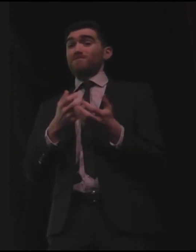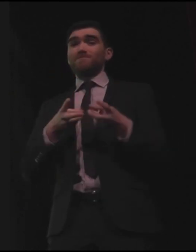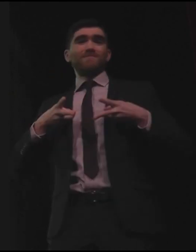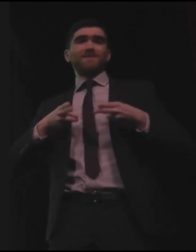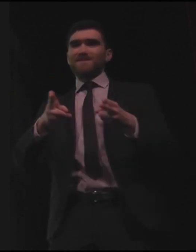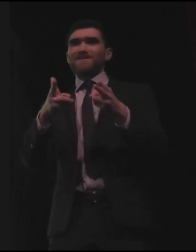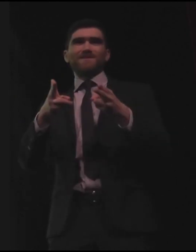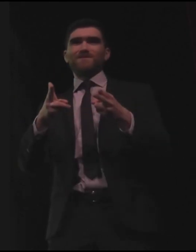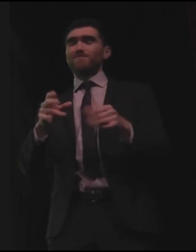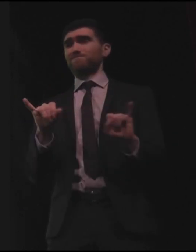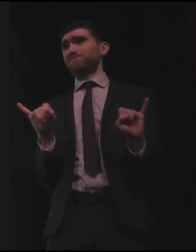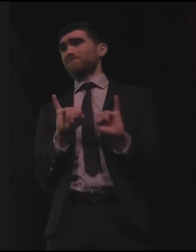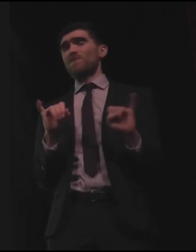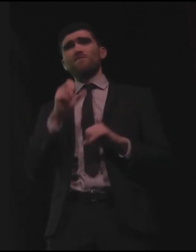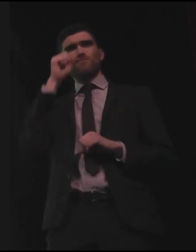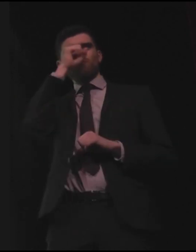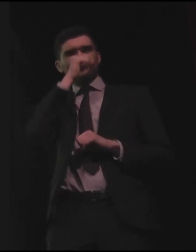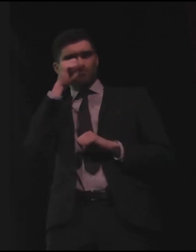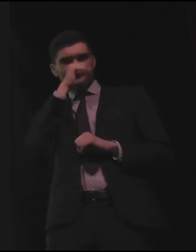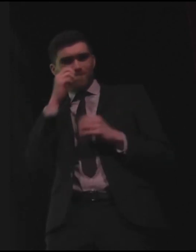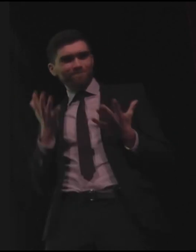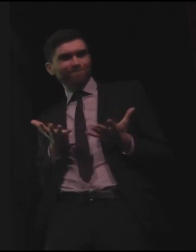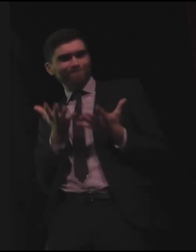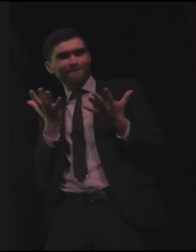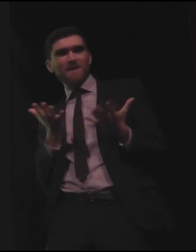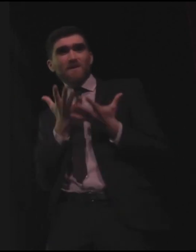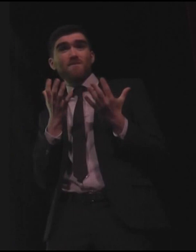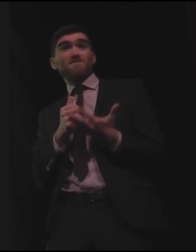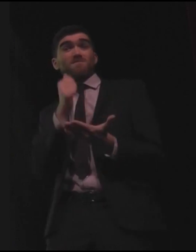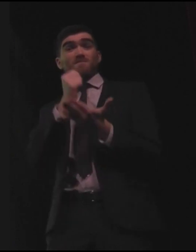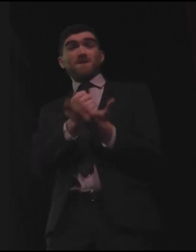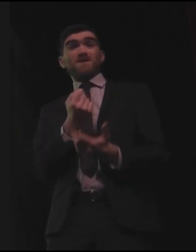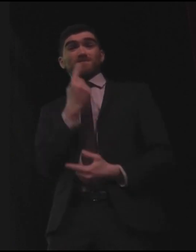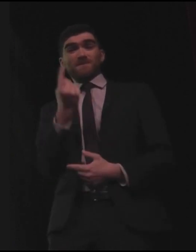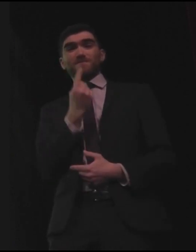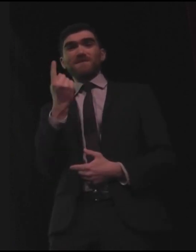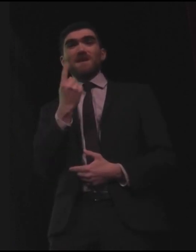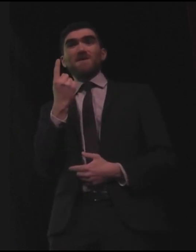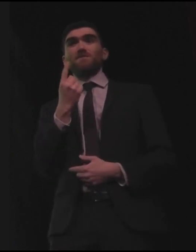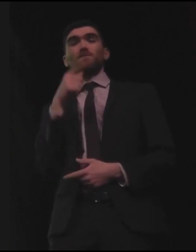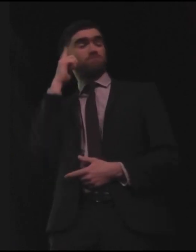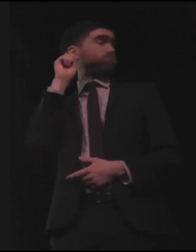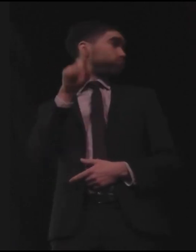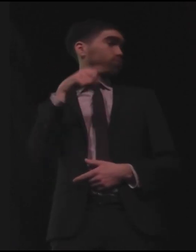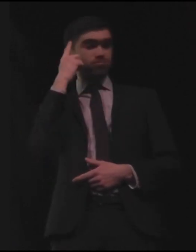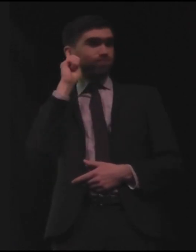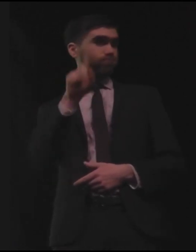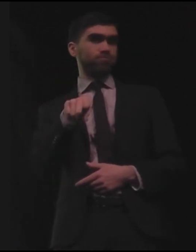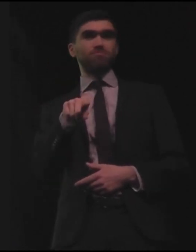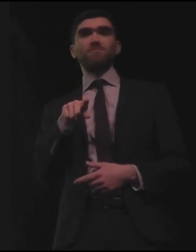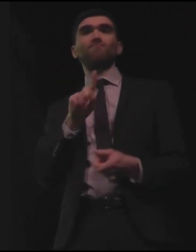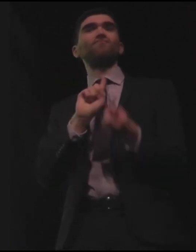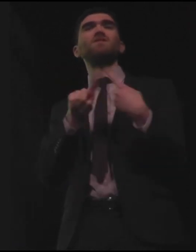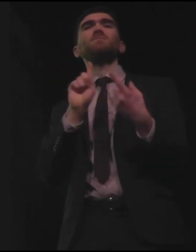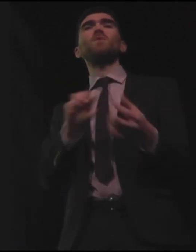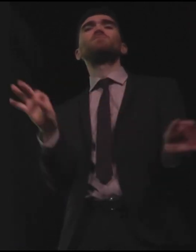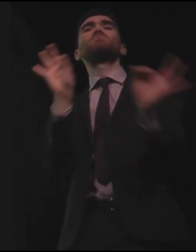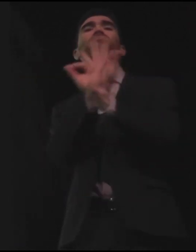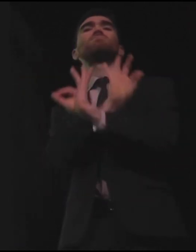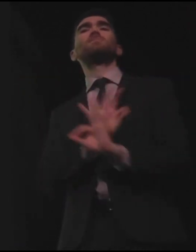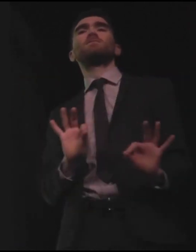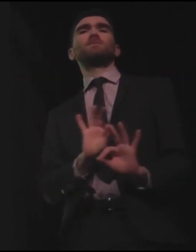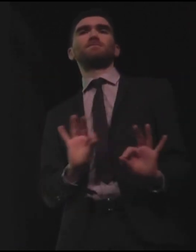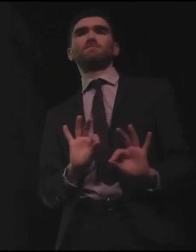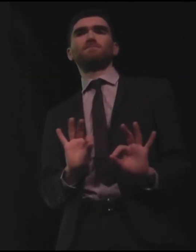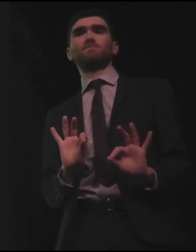one. Yet, far from triggering a radical overhaul of our economic order, which works solely for